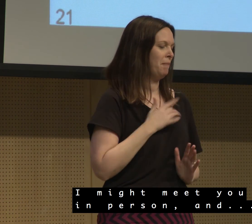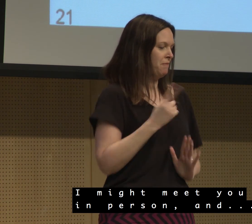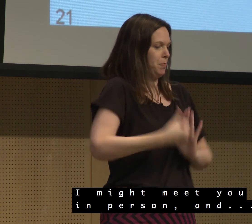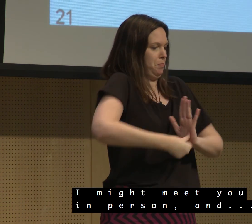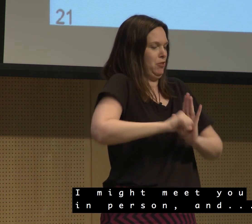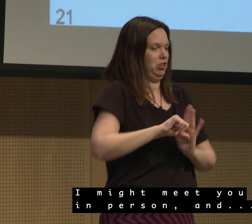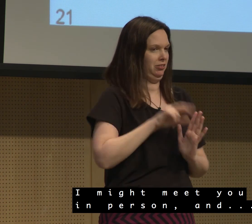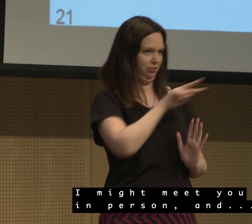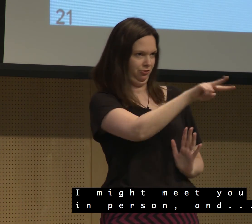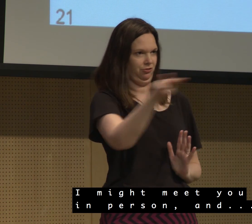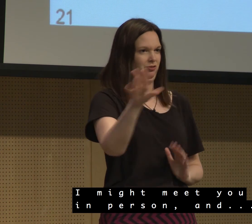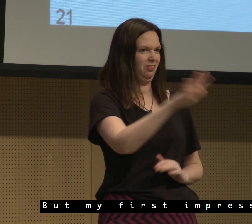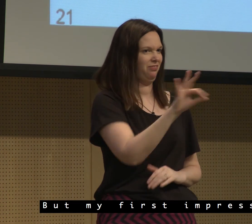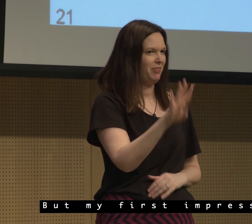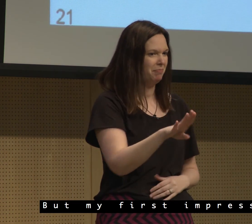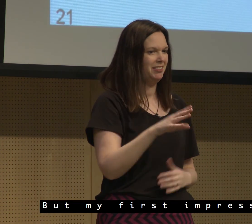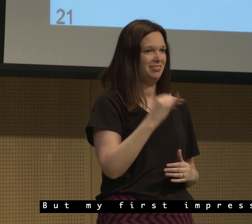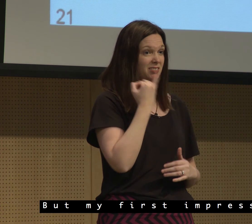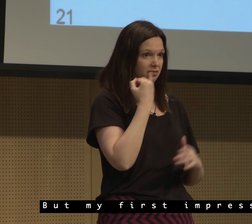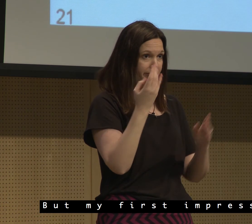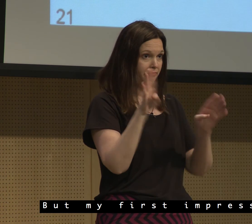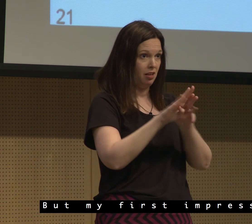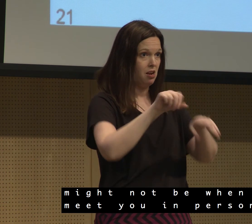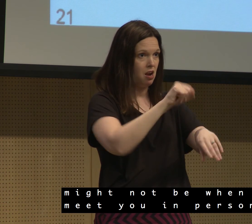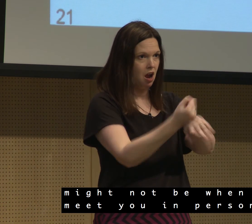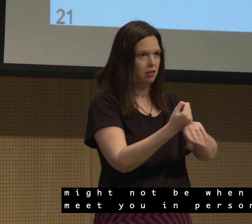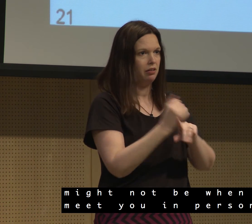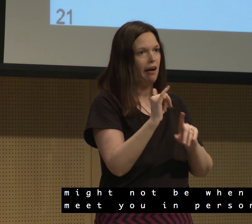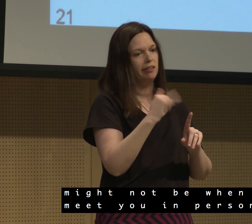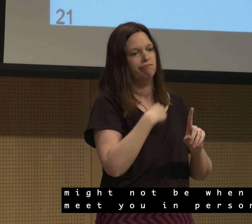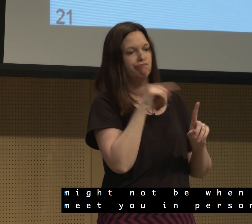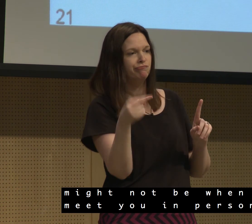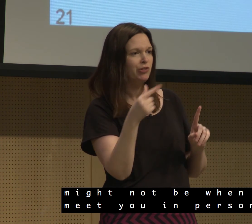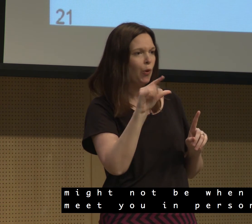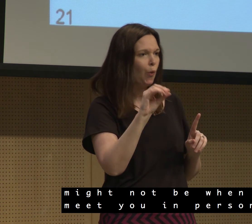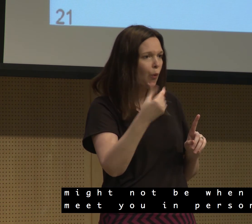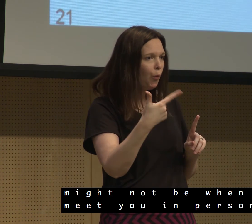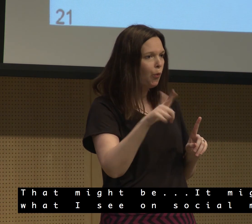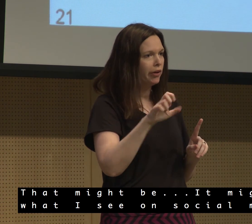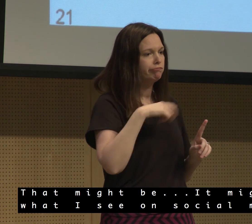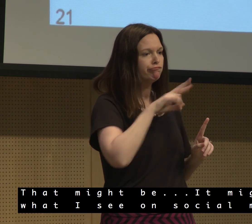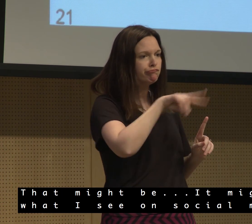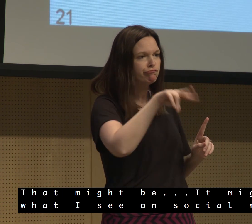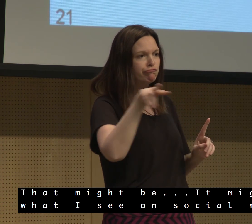person, but my first impression might not be when I meet you in person. It might be